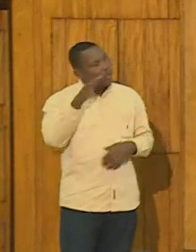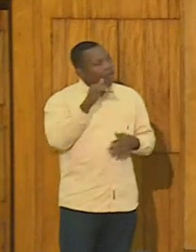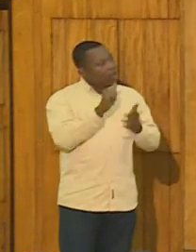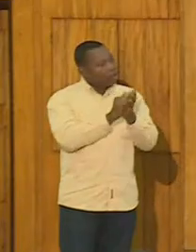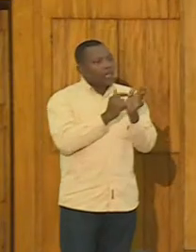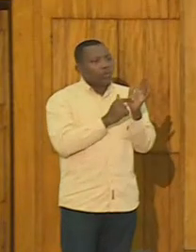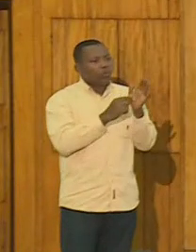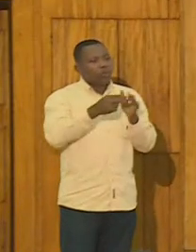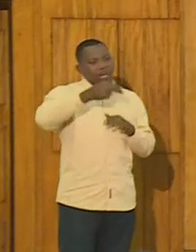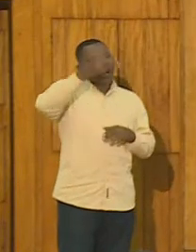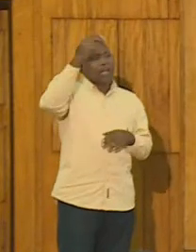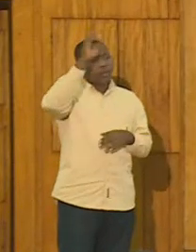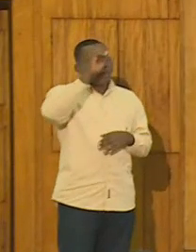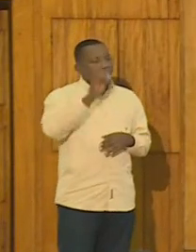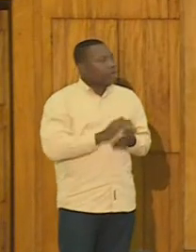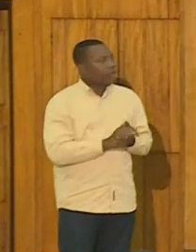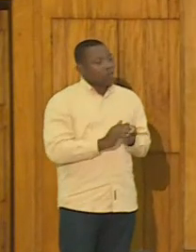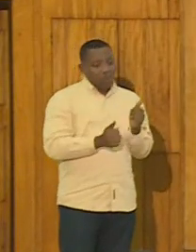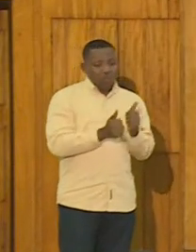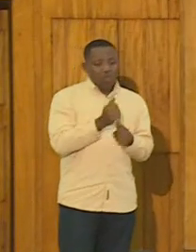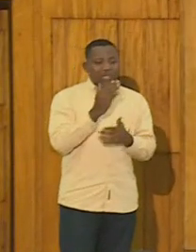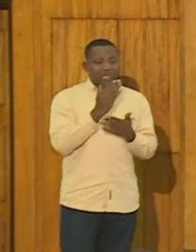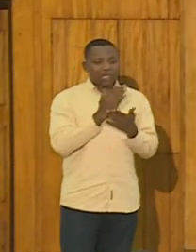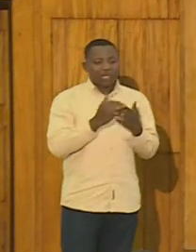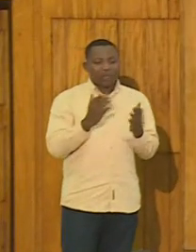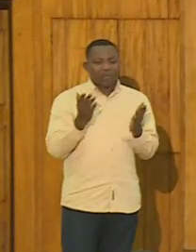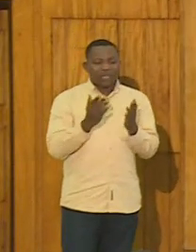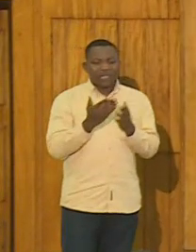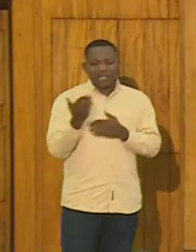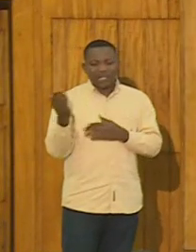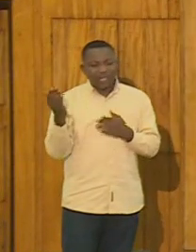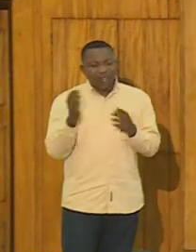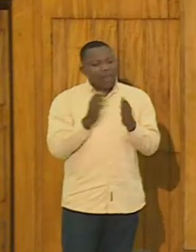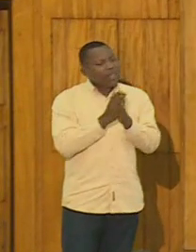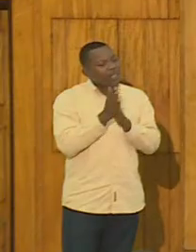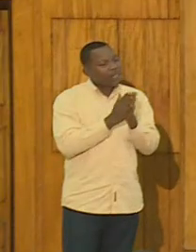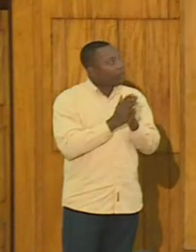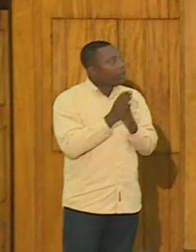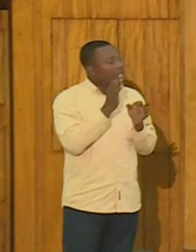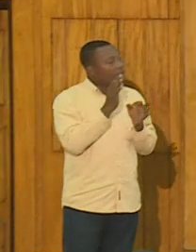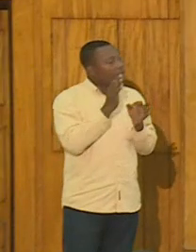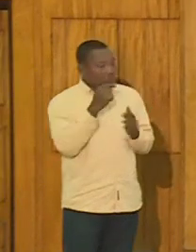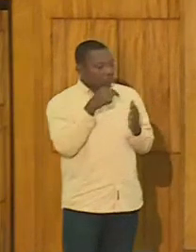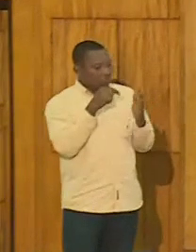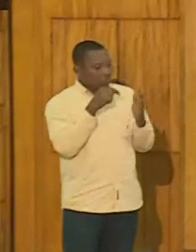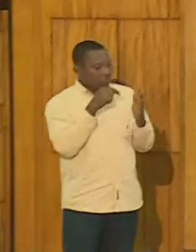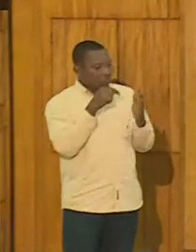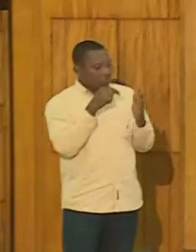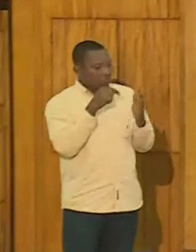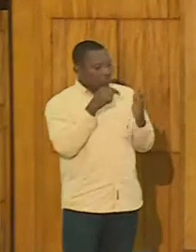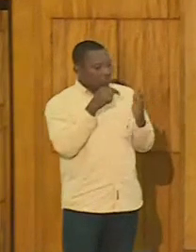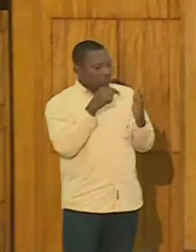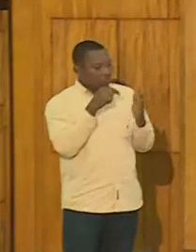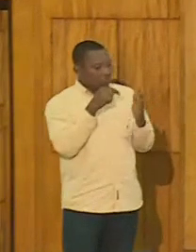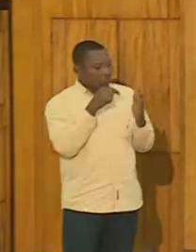higher percentage, which is something that is interesting, because now when we go down into the statistical analysis, we are seeing that